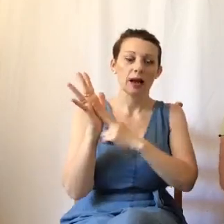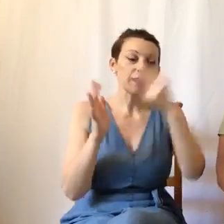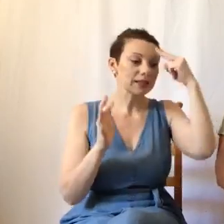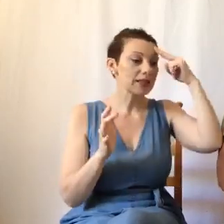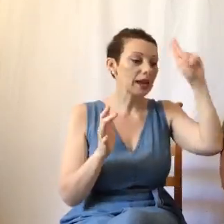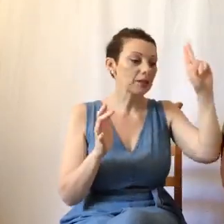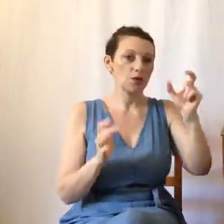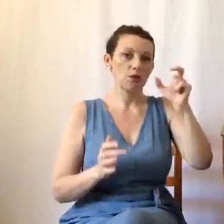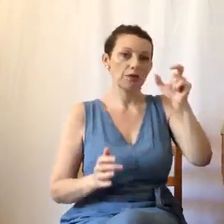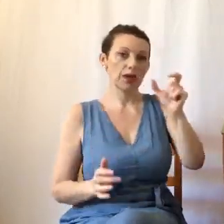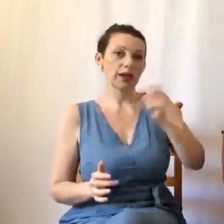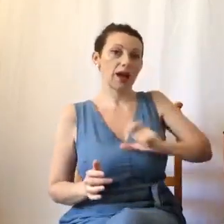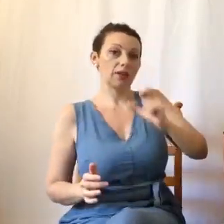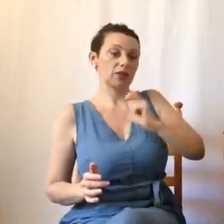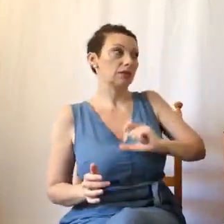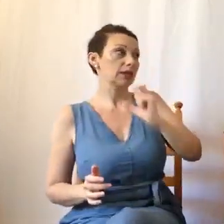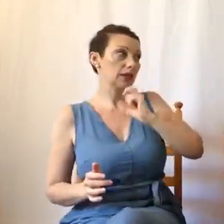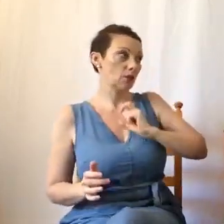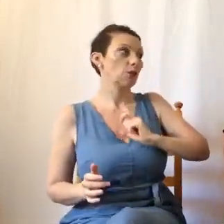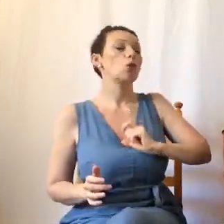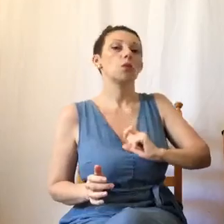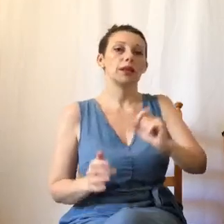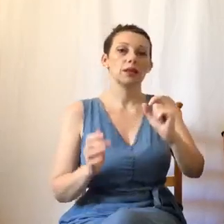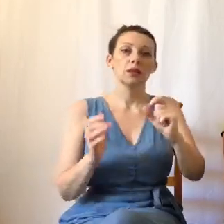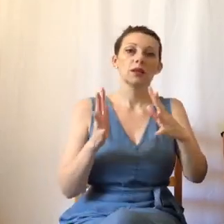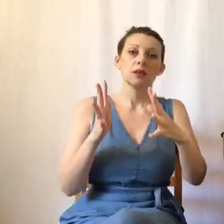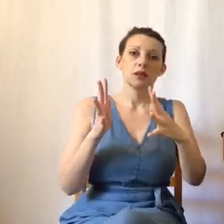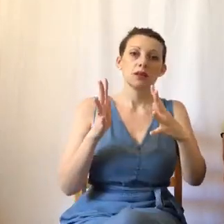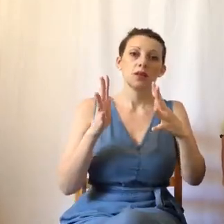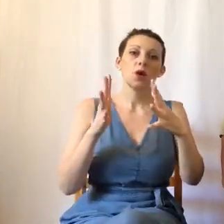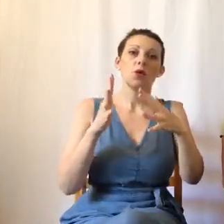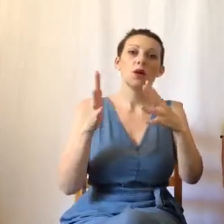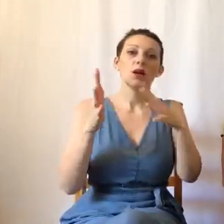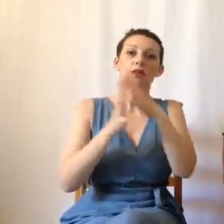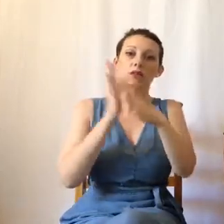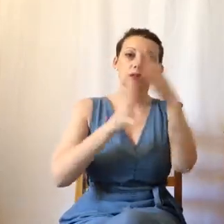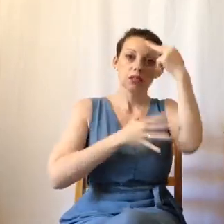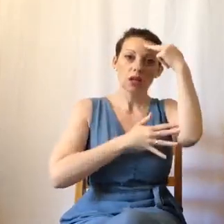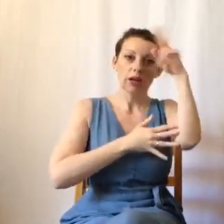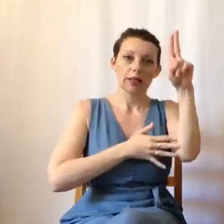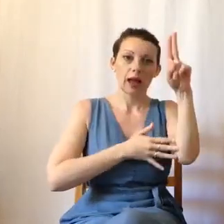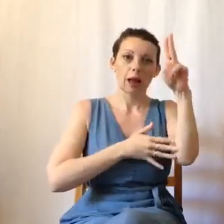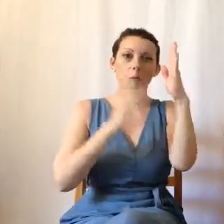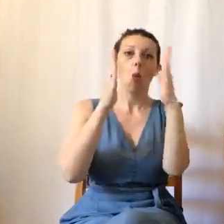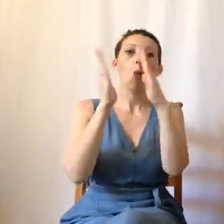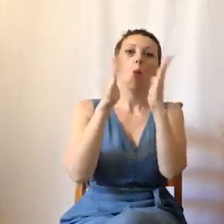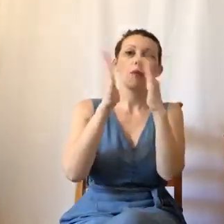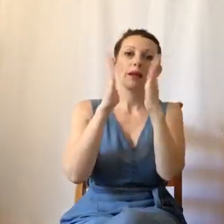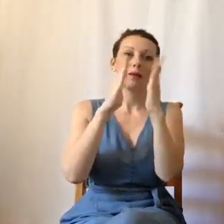And that's the name of the character, isn't it? Yeah, that's the name of the character, So, Woblin.